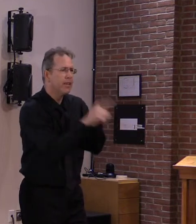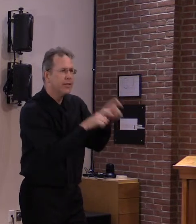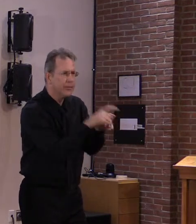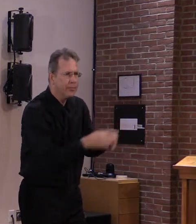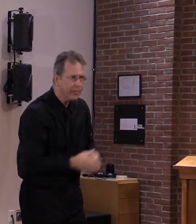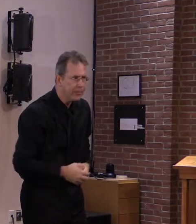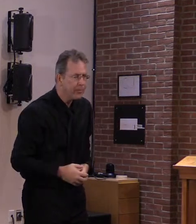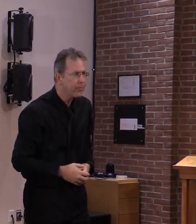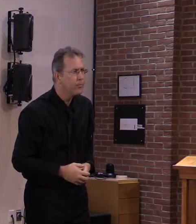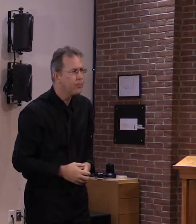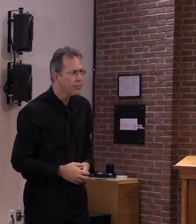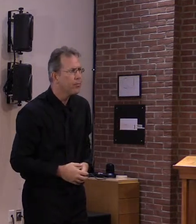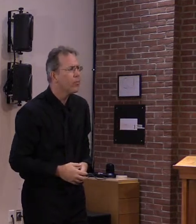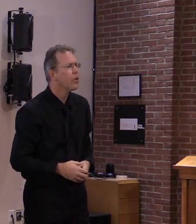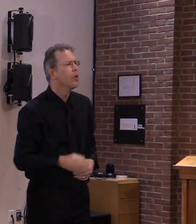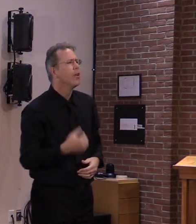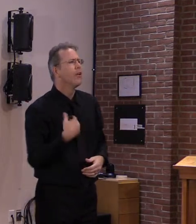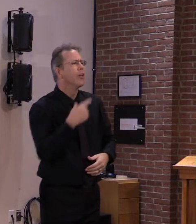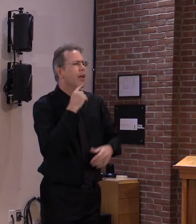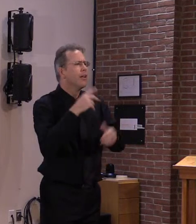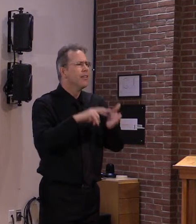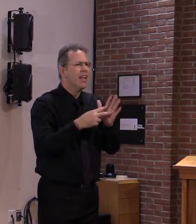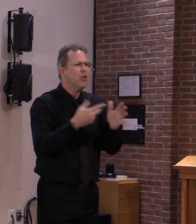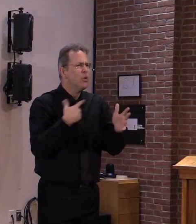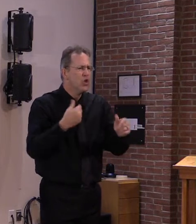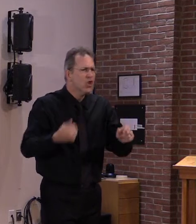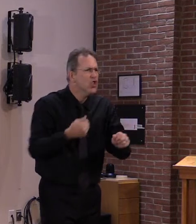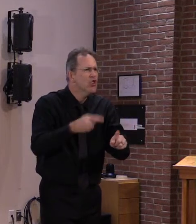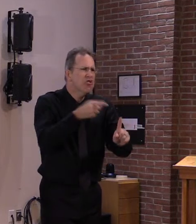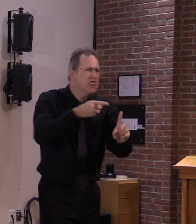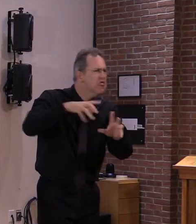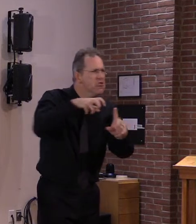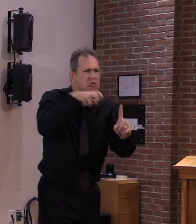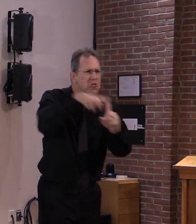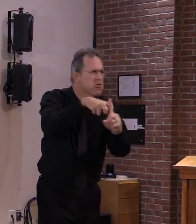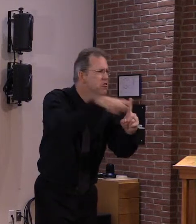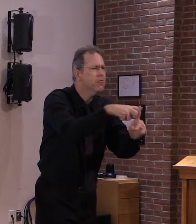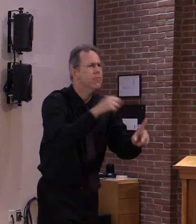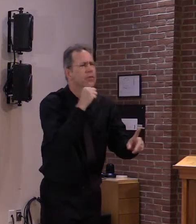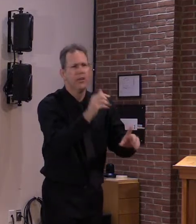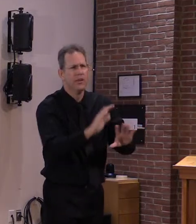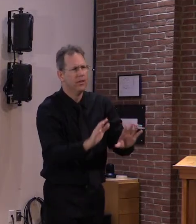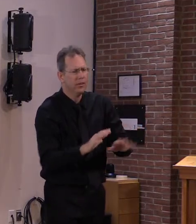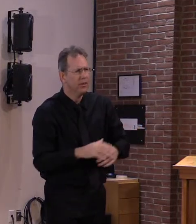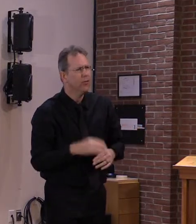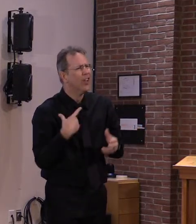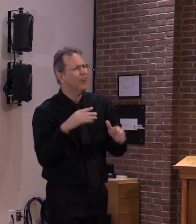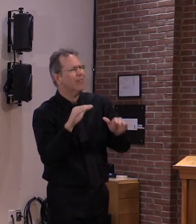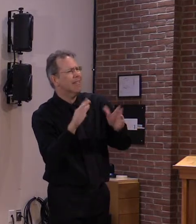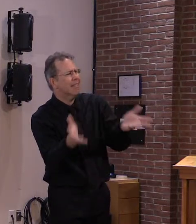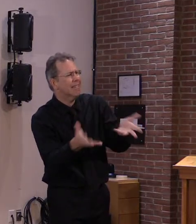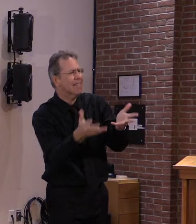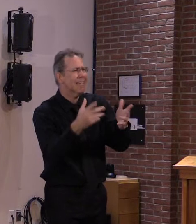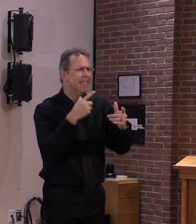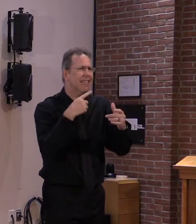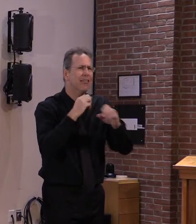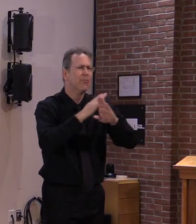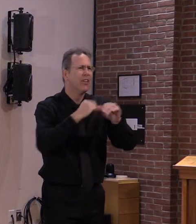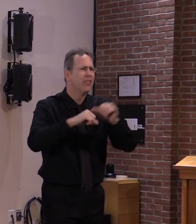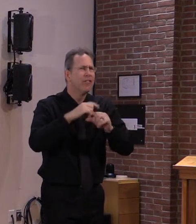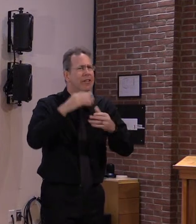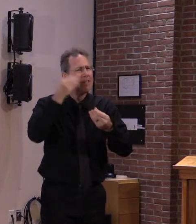My request to Vermonters who may have participated in travel and or multi-household gatherings is simply